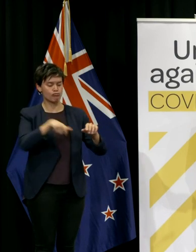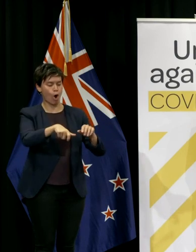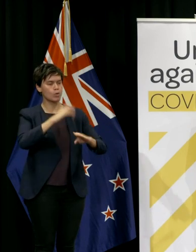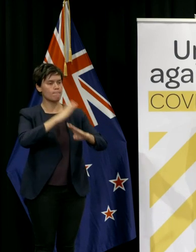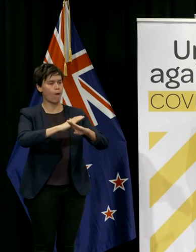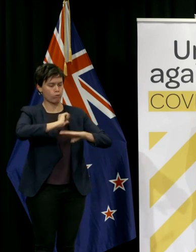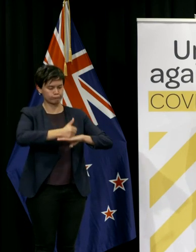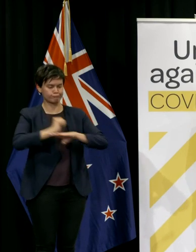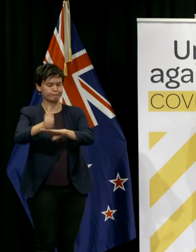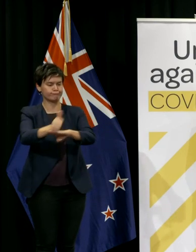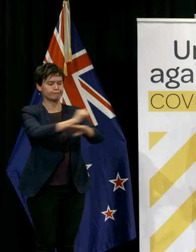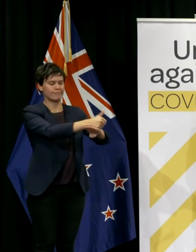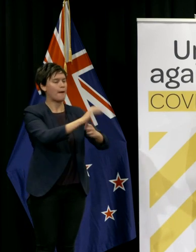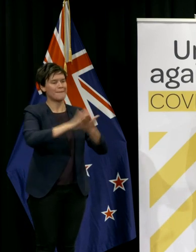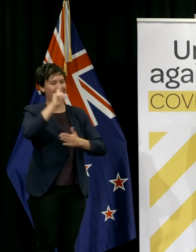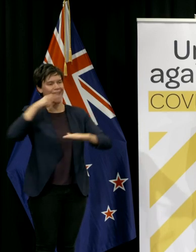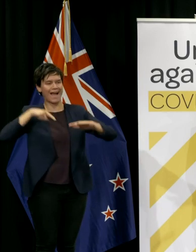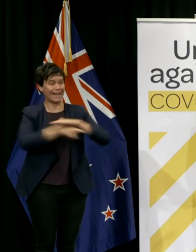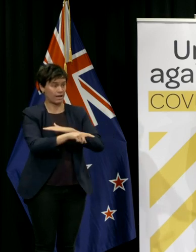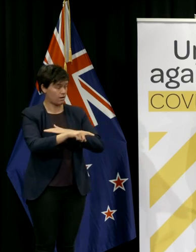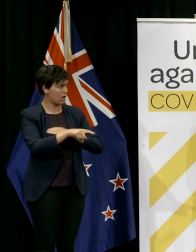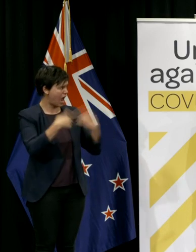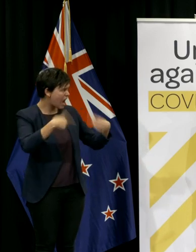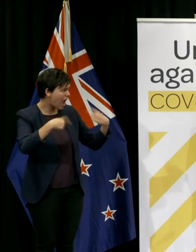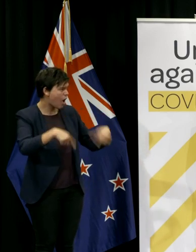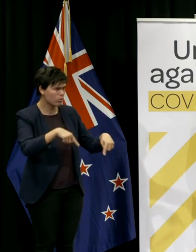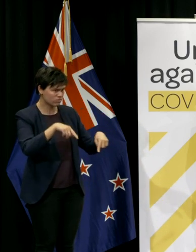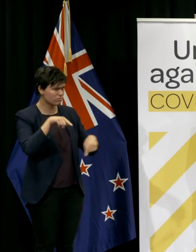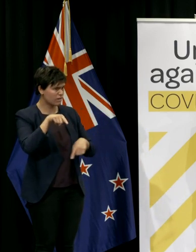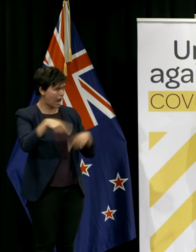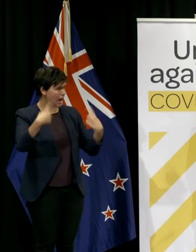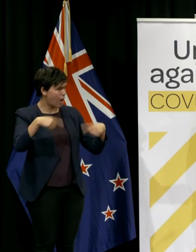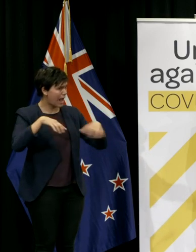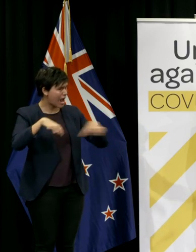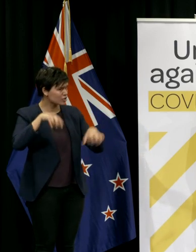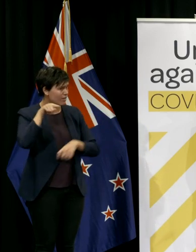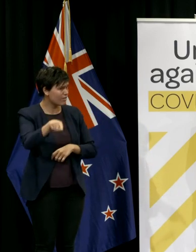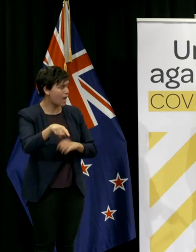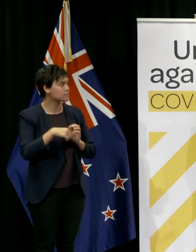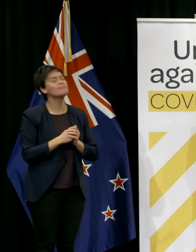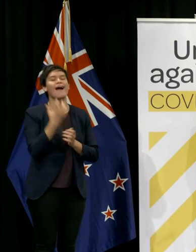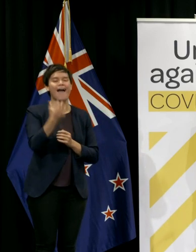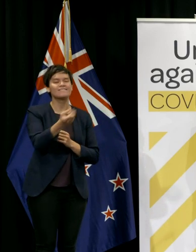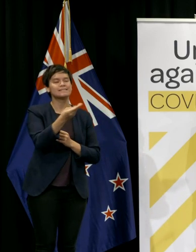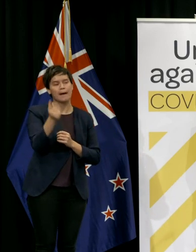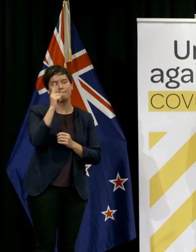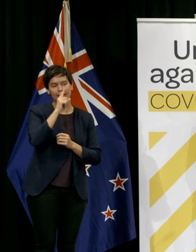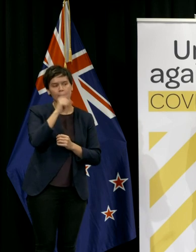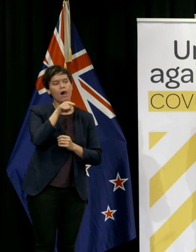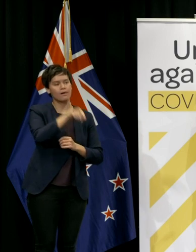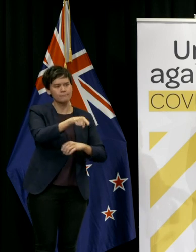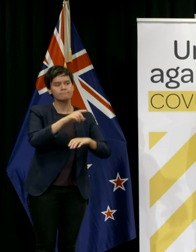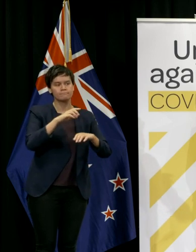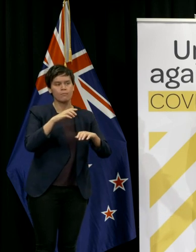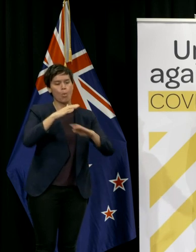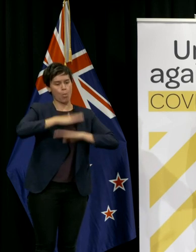you operate within the law, there's a lot of communities who are, trying to make sure their community stays safe. Talk to us about what